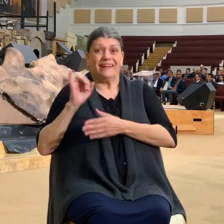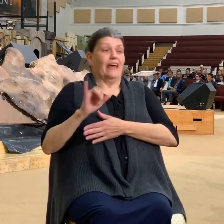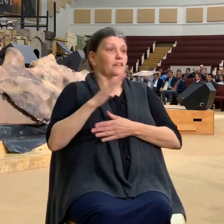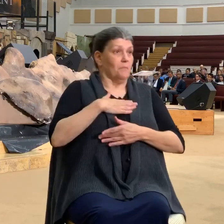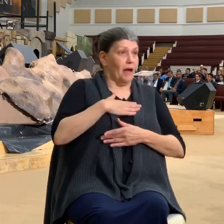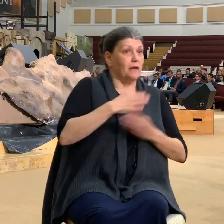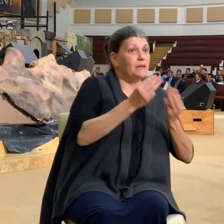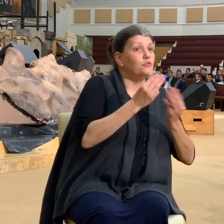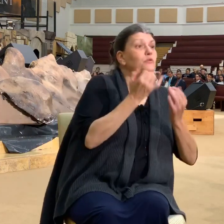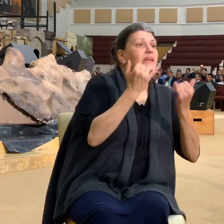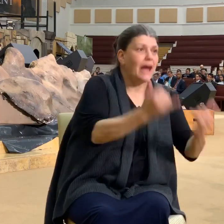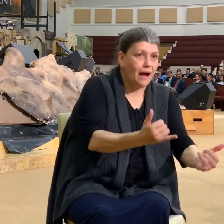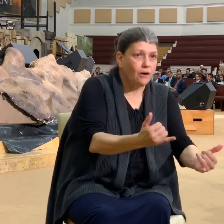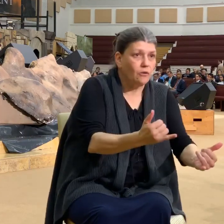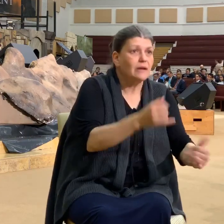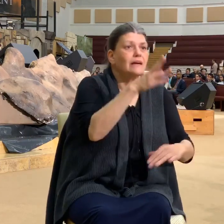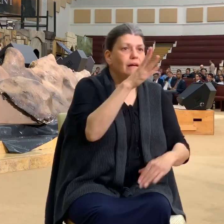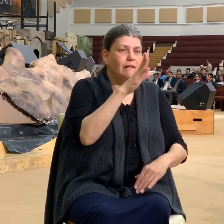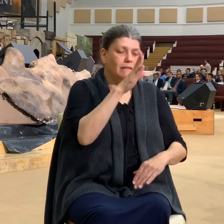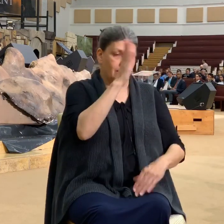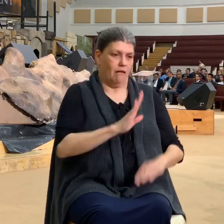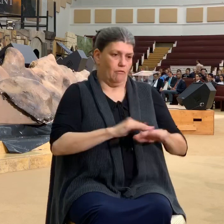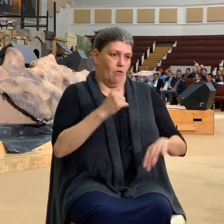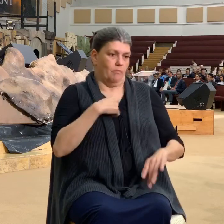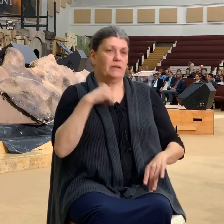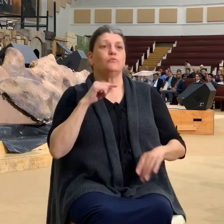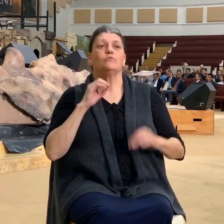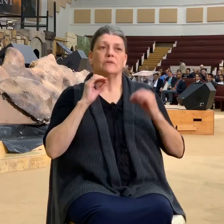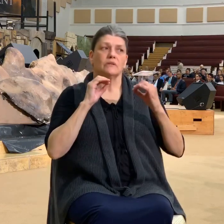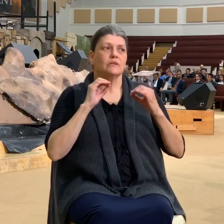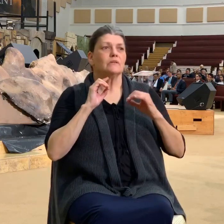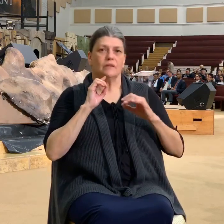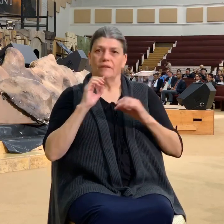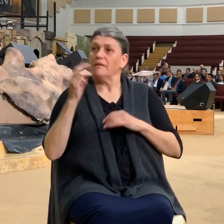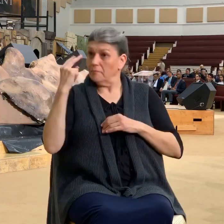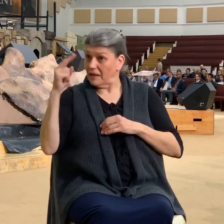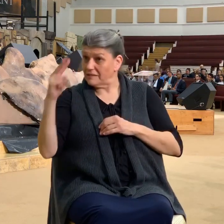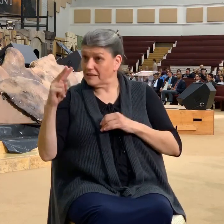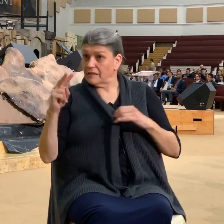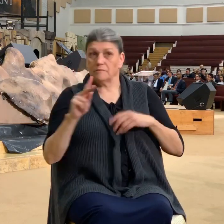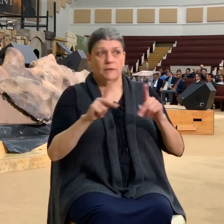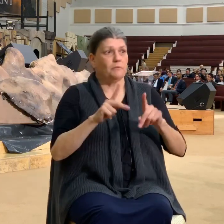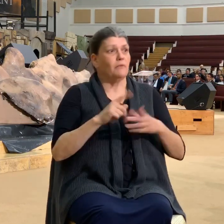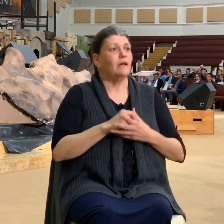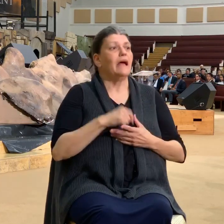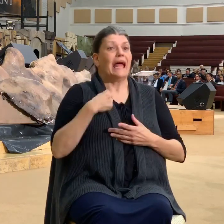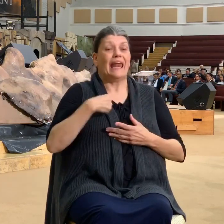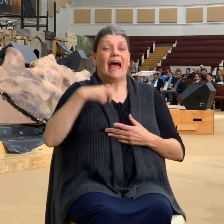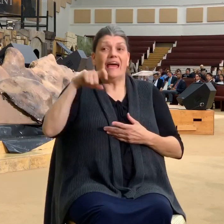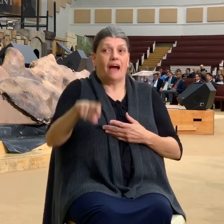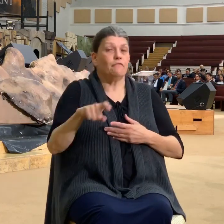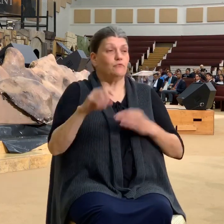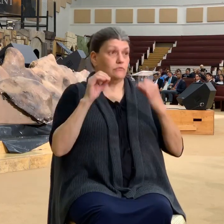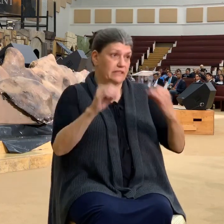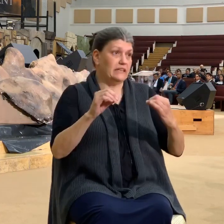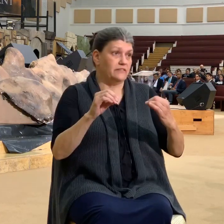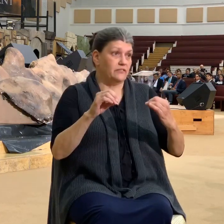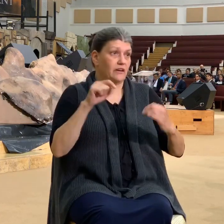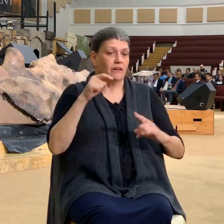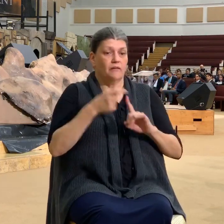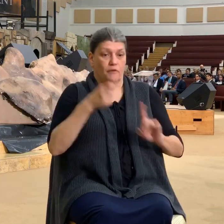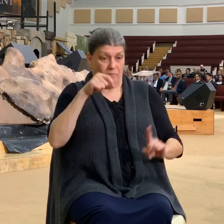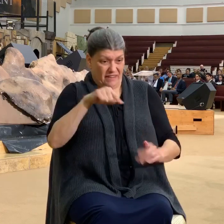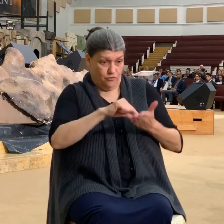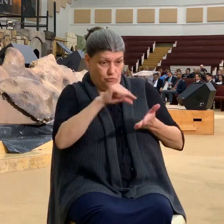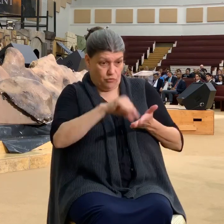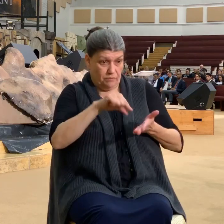be. And in that context, I've had to teach from this passage in that